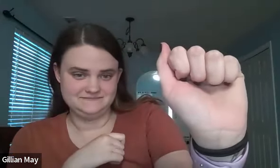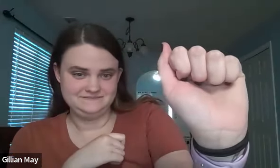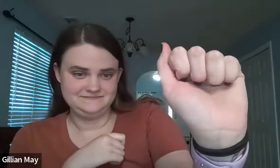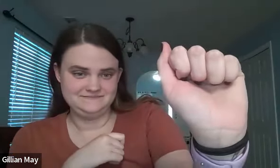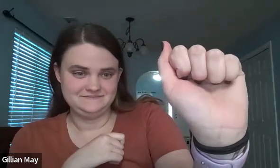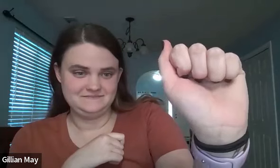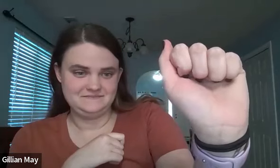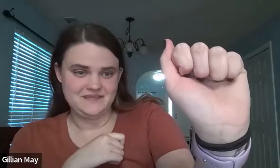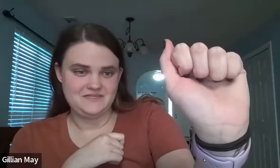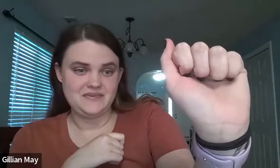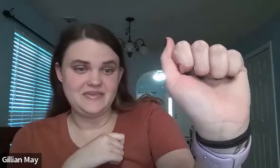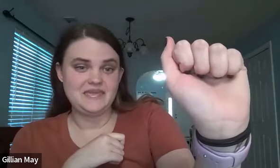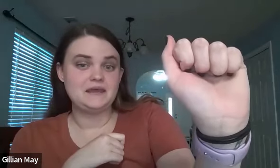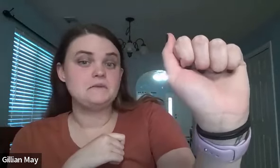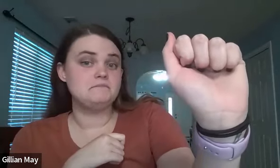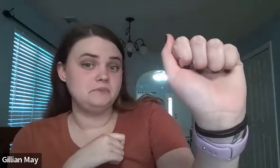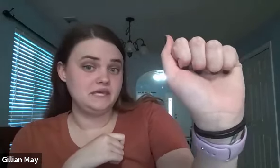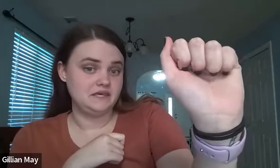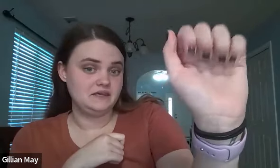Mm-hmm. Then B.